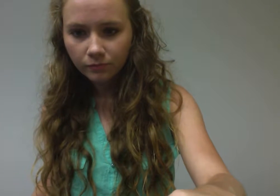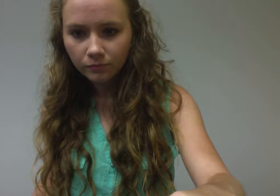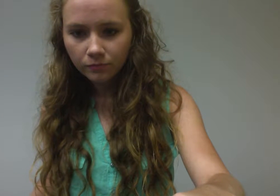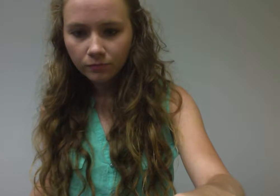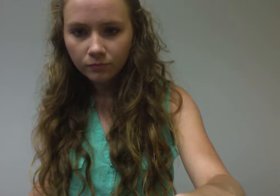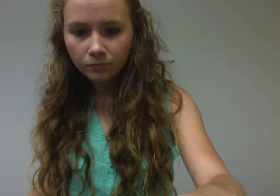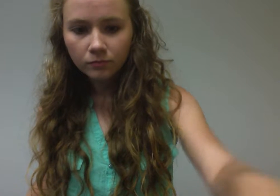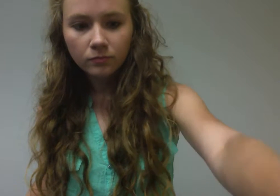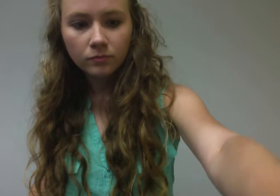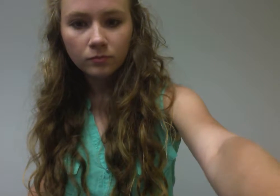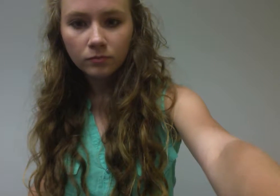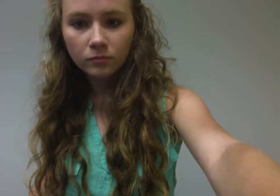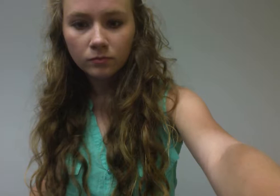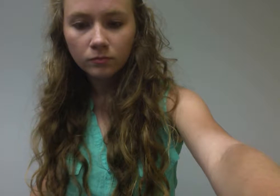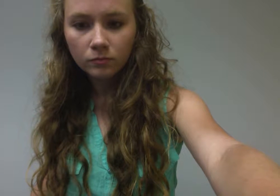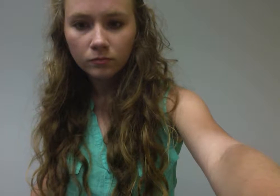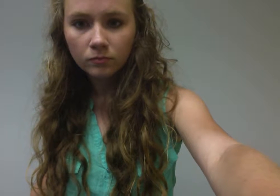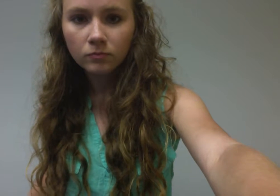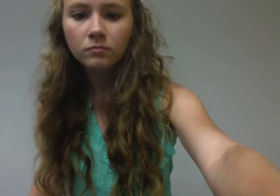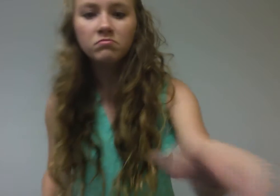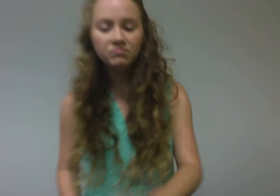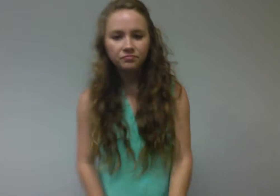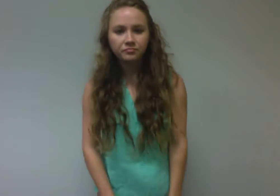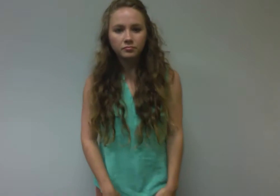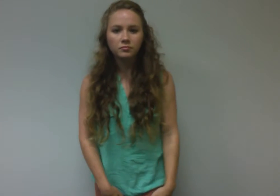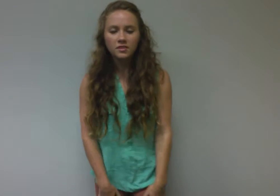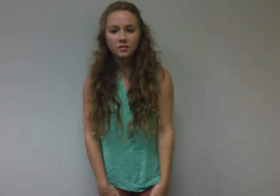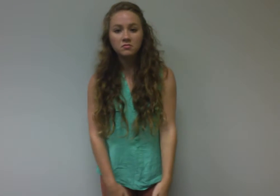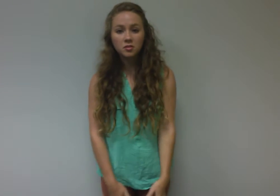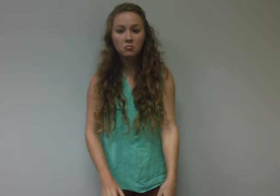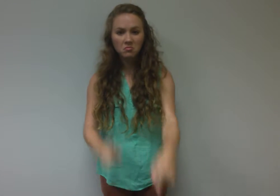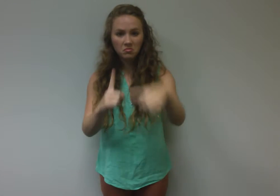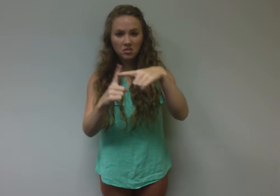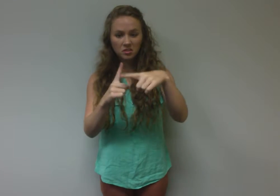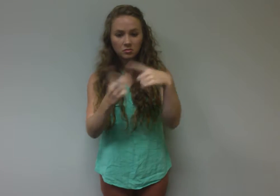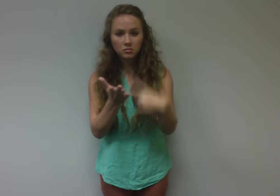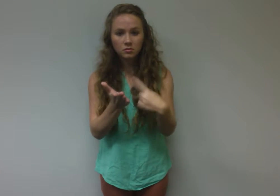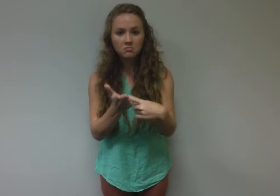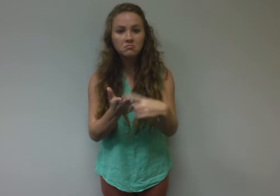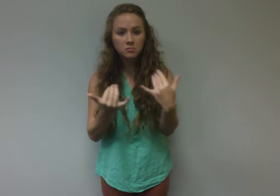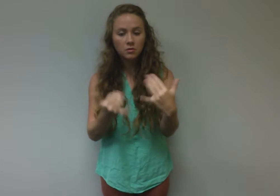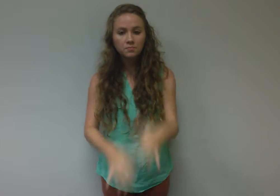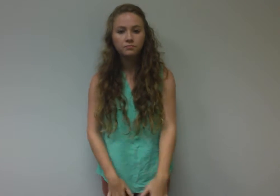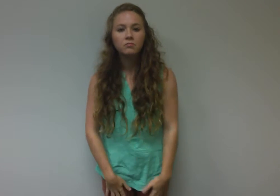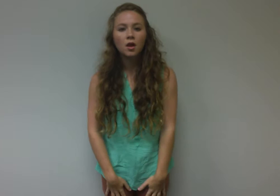Welcome to the presentation on Level 2 Addition. Well, I think we should get started with some problems, and hopefully as we work through them,